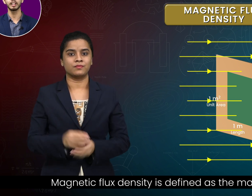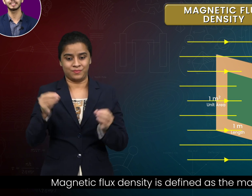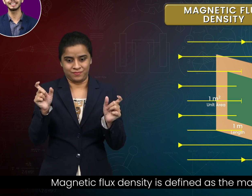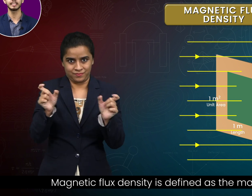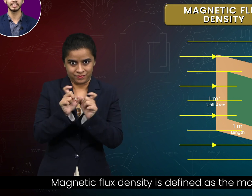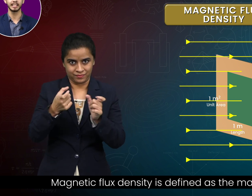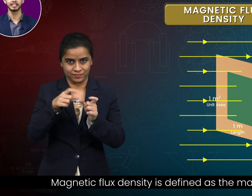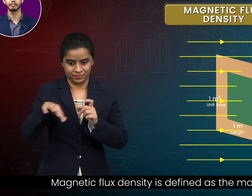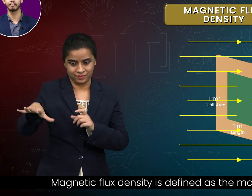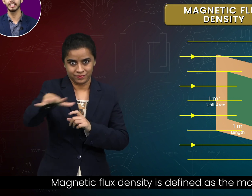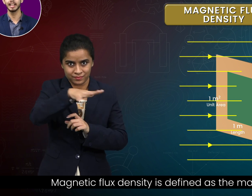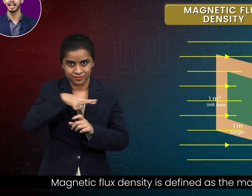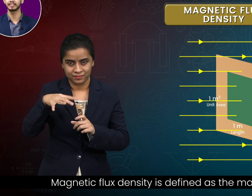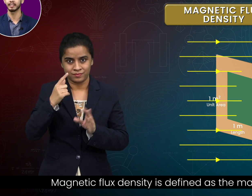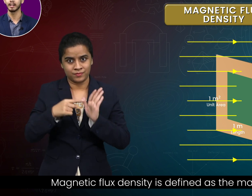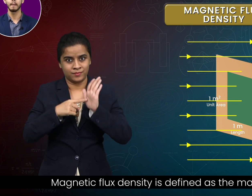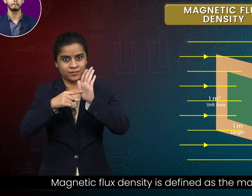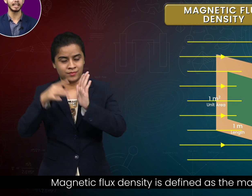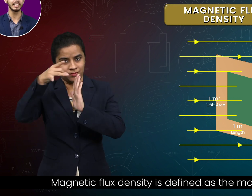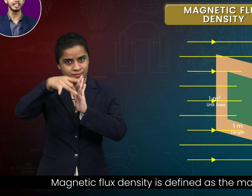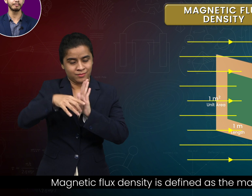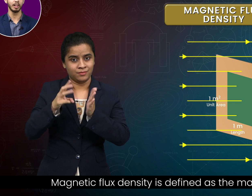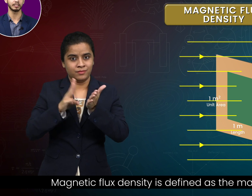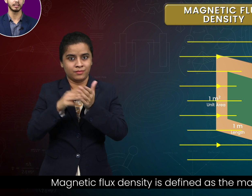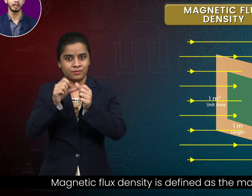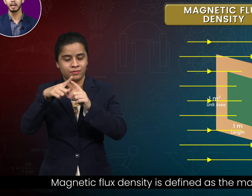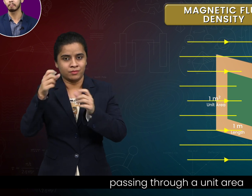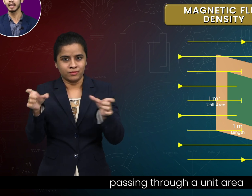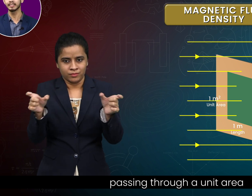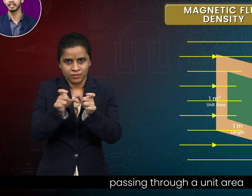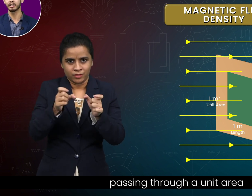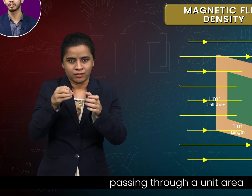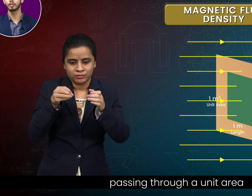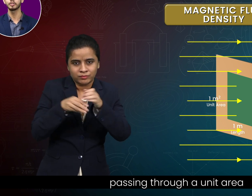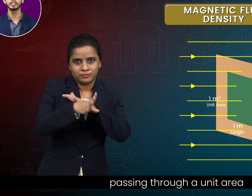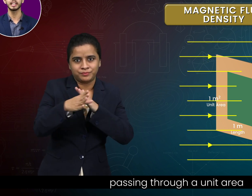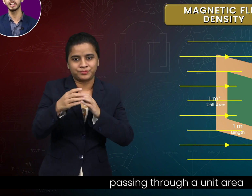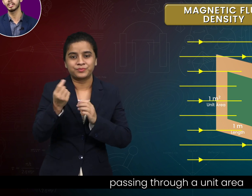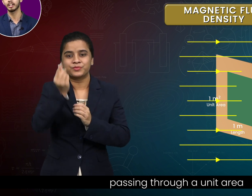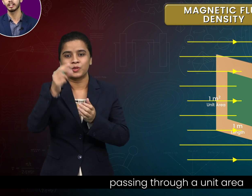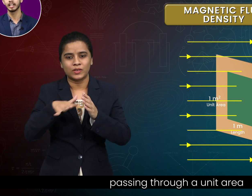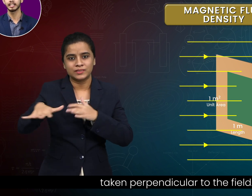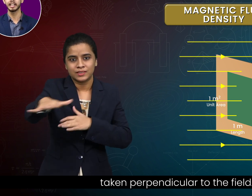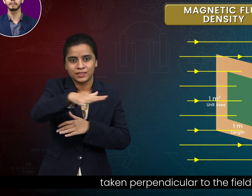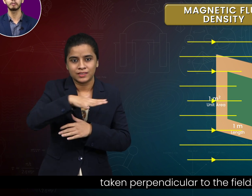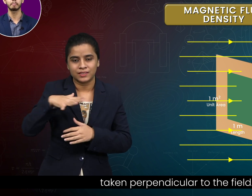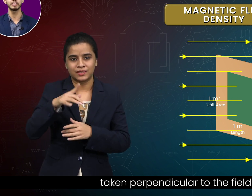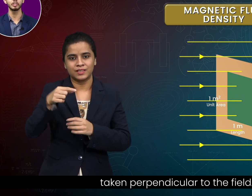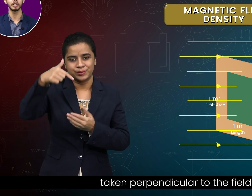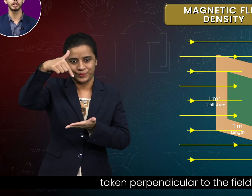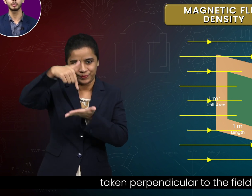Magnetic flux density is defined as the magnetic flux passing through a unit area